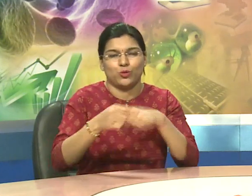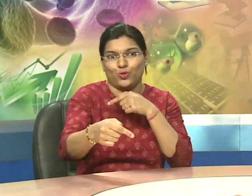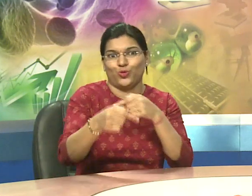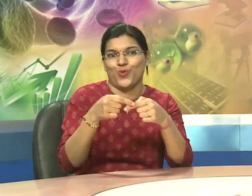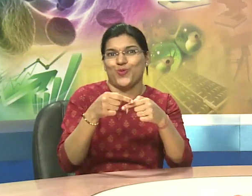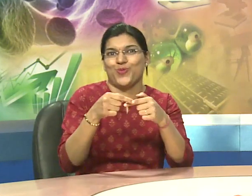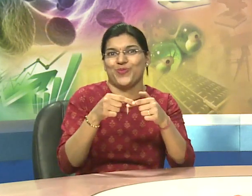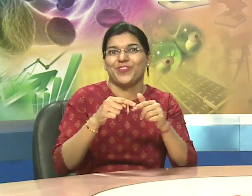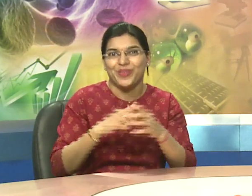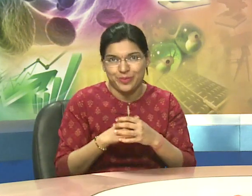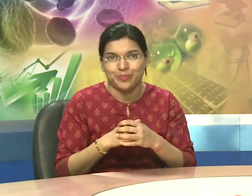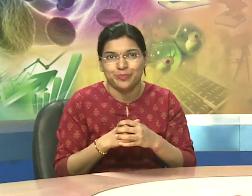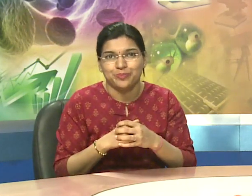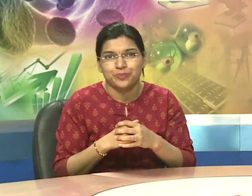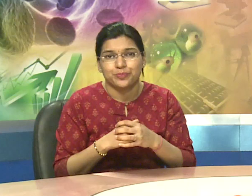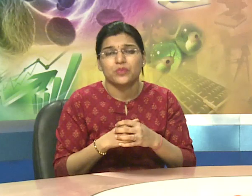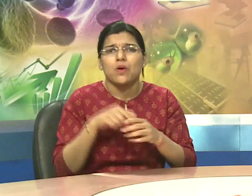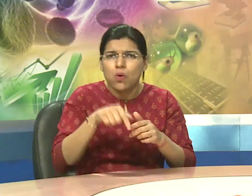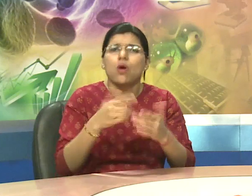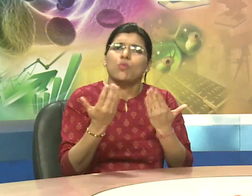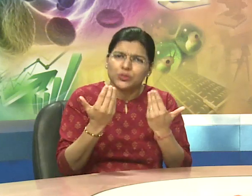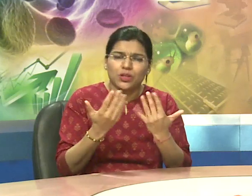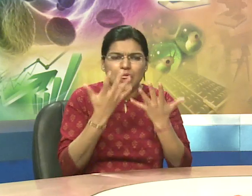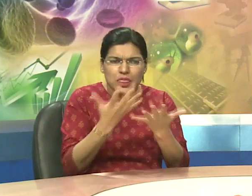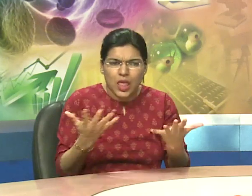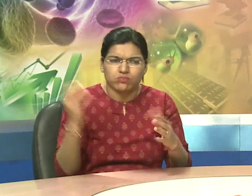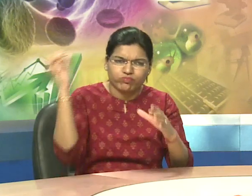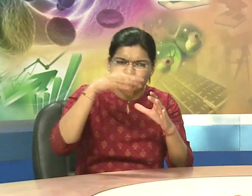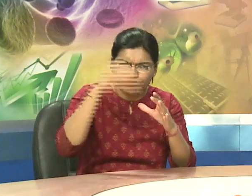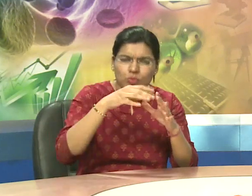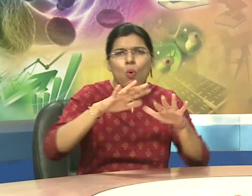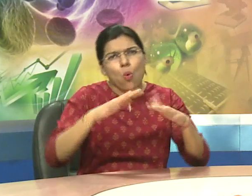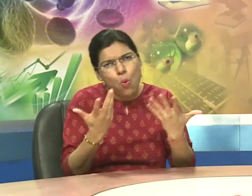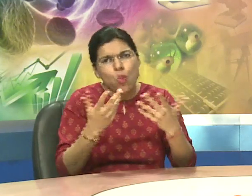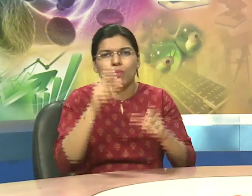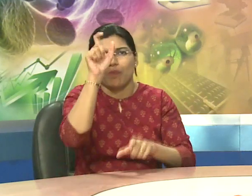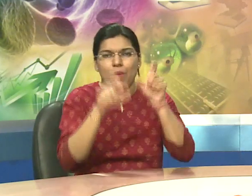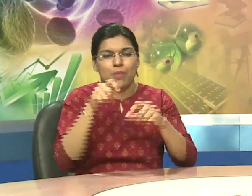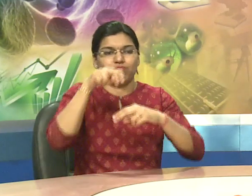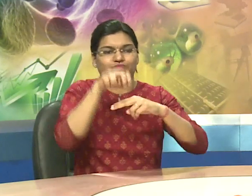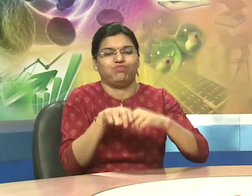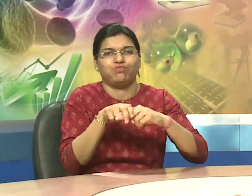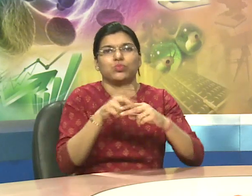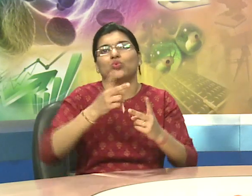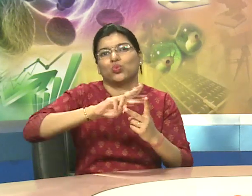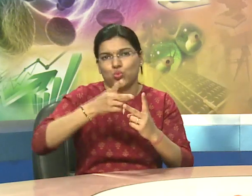passengers who want to reach early at far places in short duration of time,